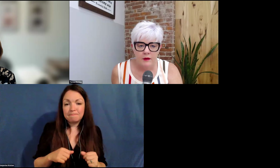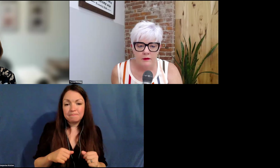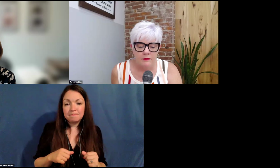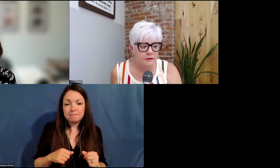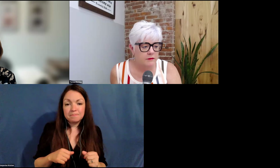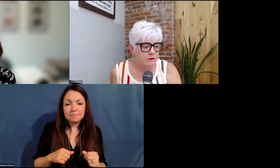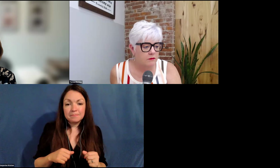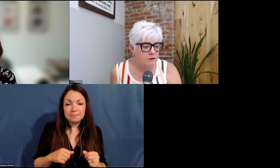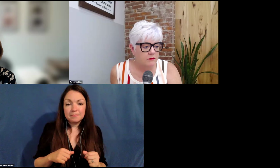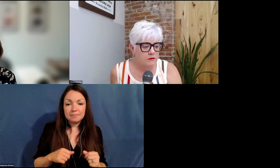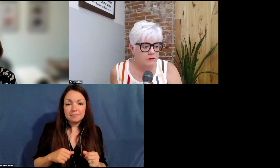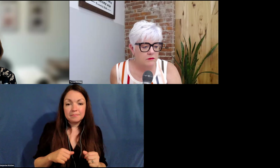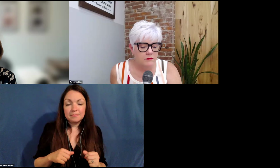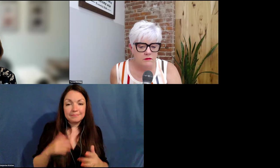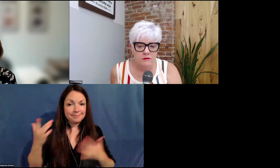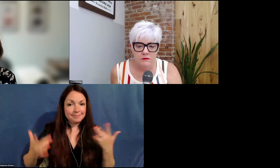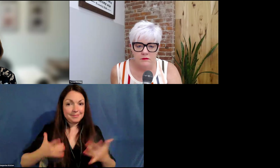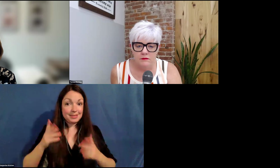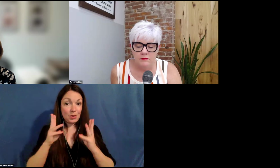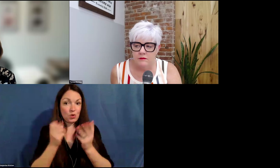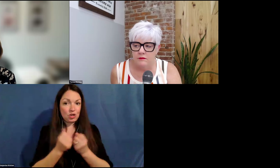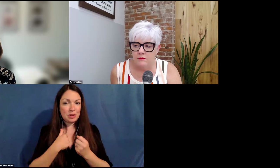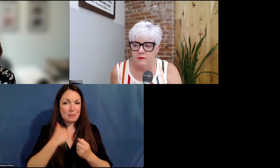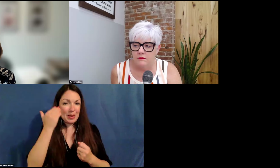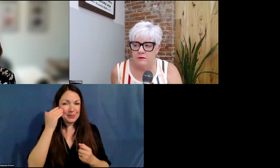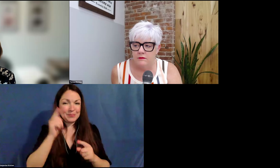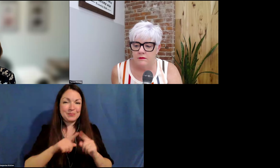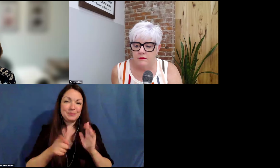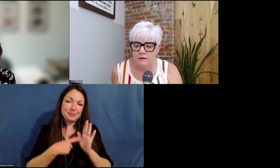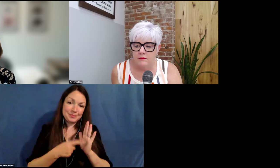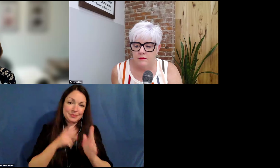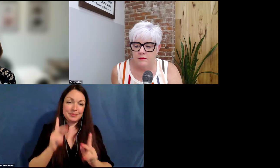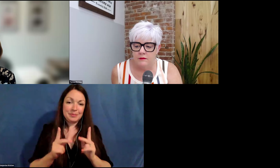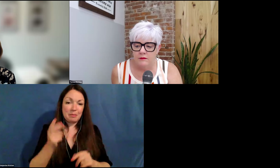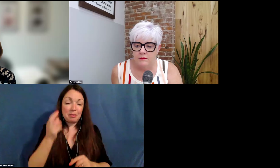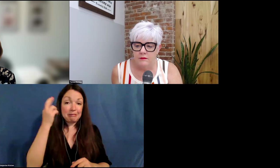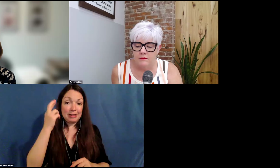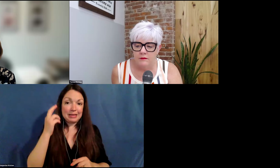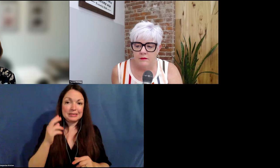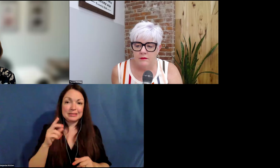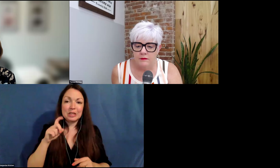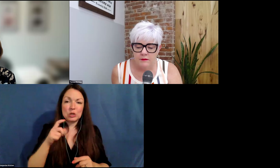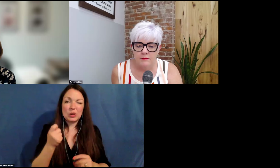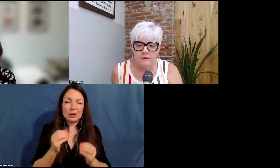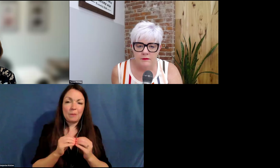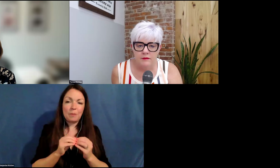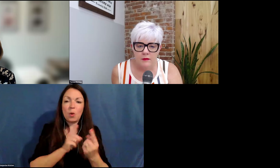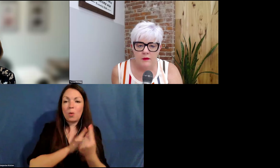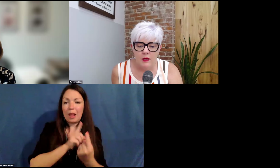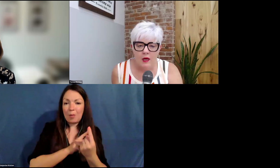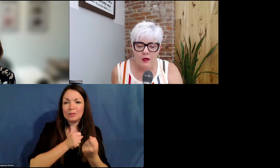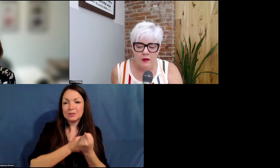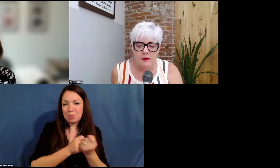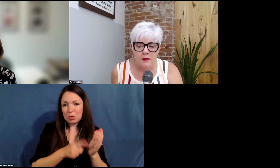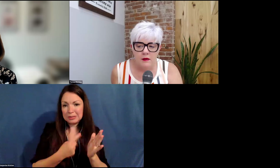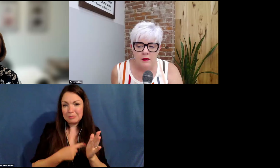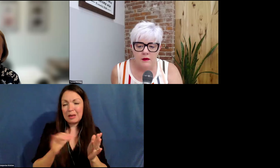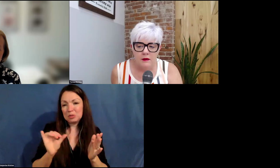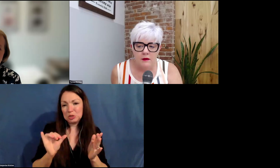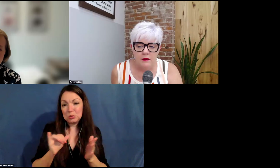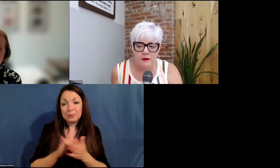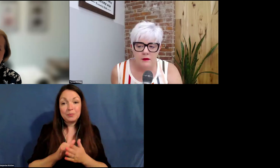These are exciting workshops, we know, but also sometimes, as people have found out in the chat, sometimes you need a little bit more one-on-one support. And that's really what the help